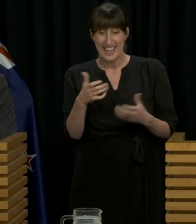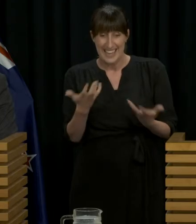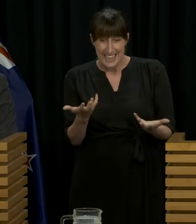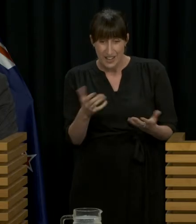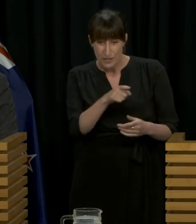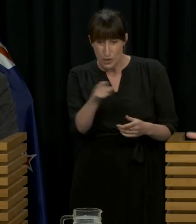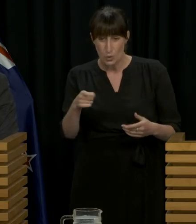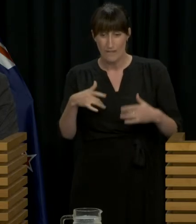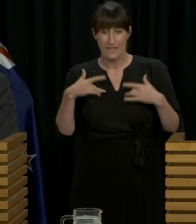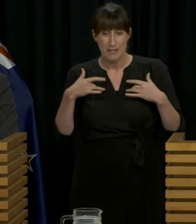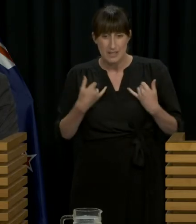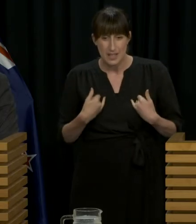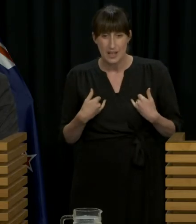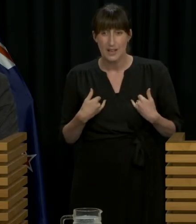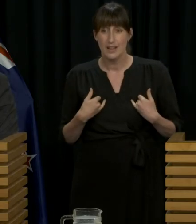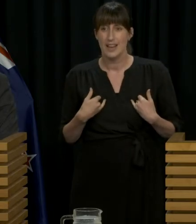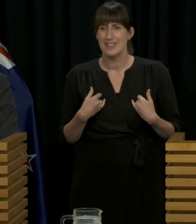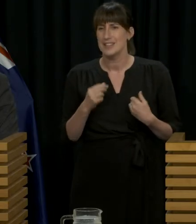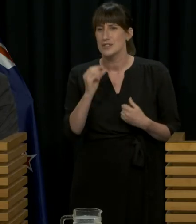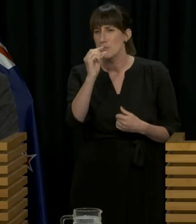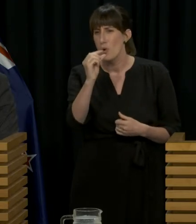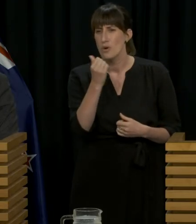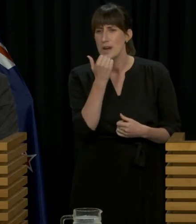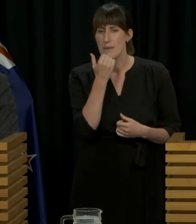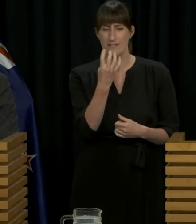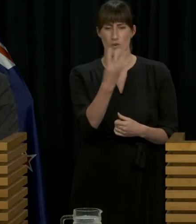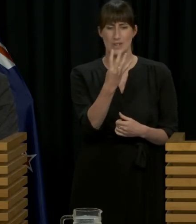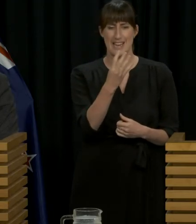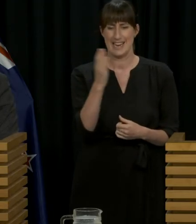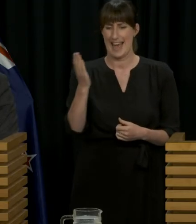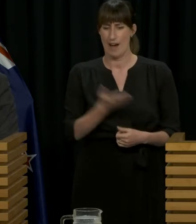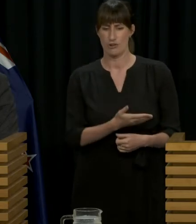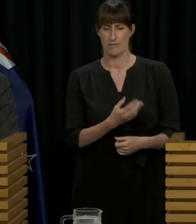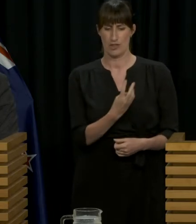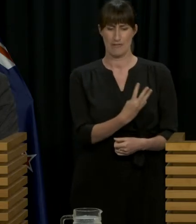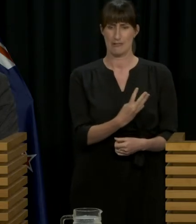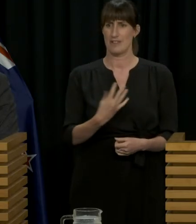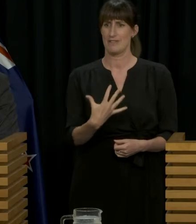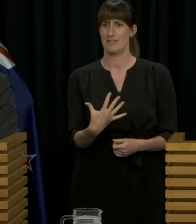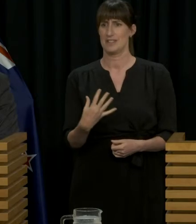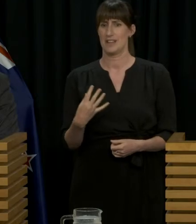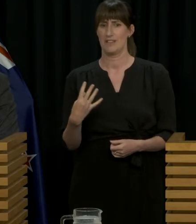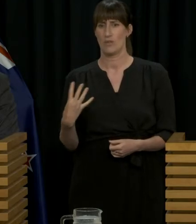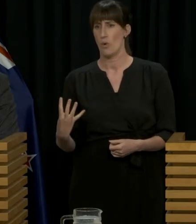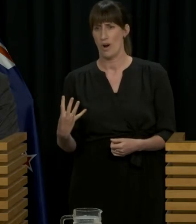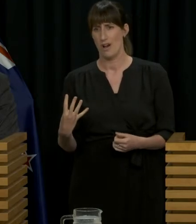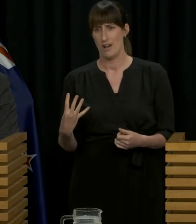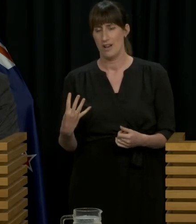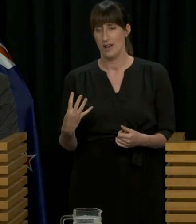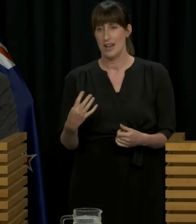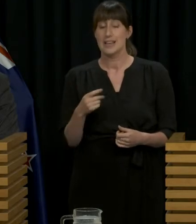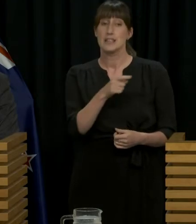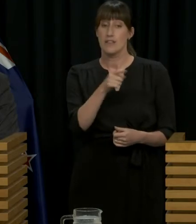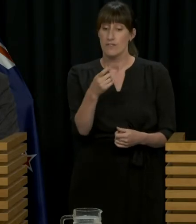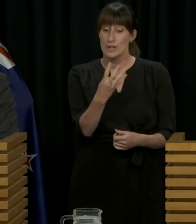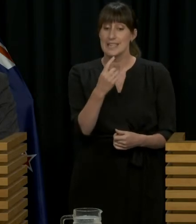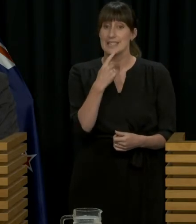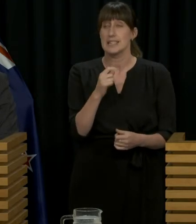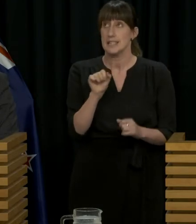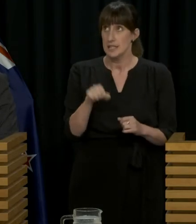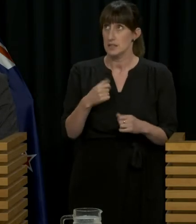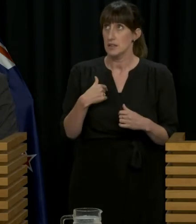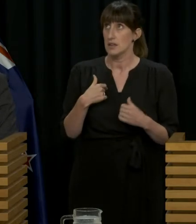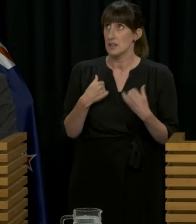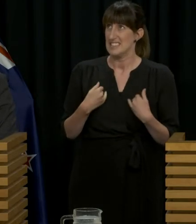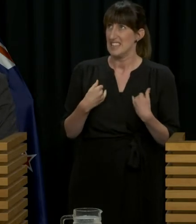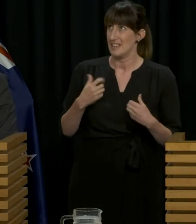remember this is 14 out of 354, said, yes, I have got one or more of those symptoms, and then of course they were tested alongside everybody else, and